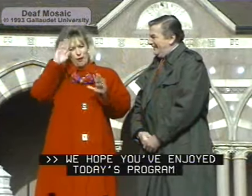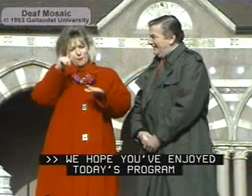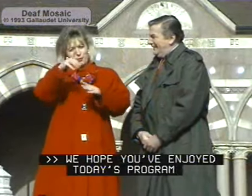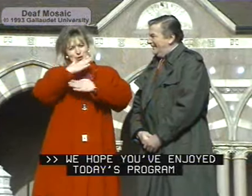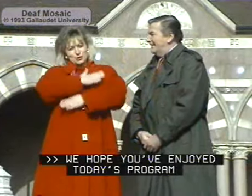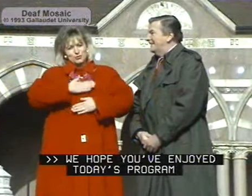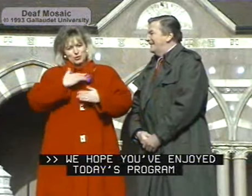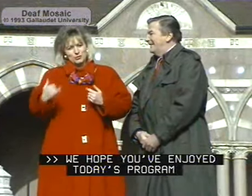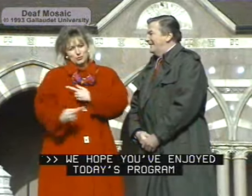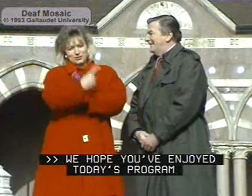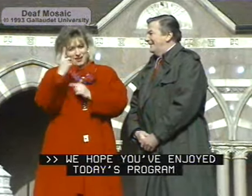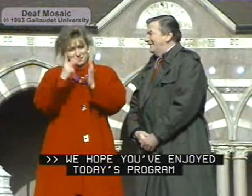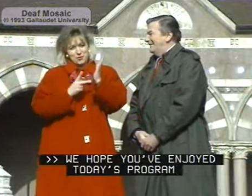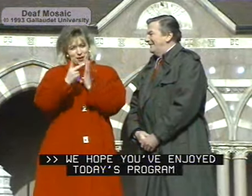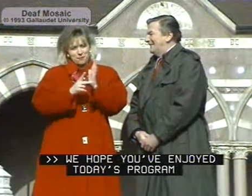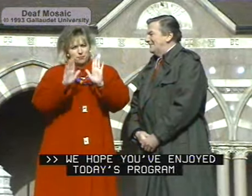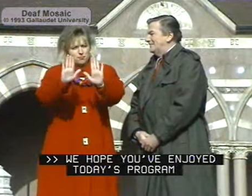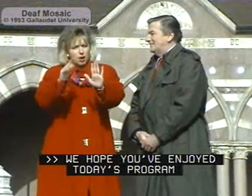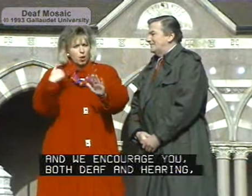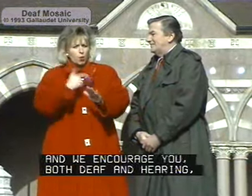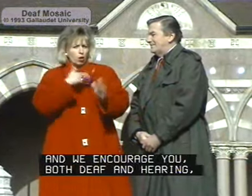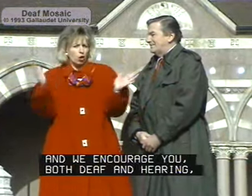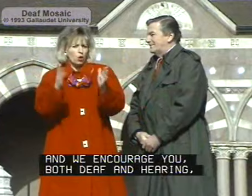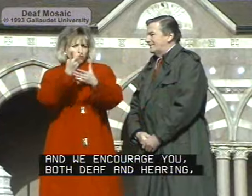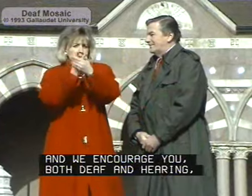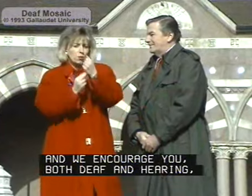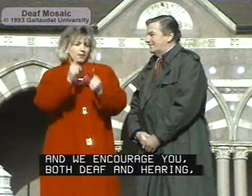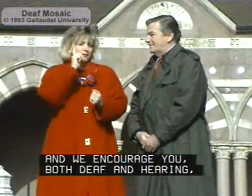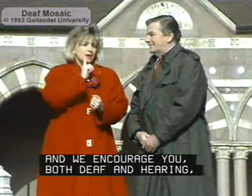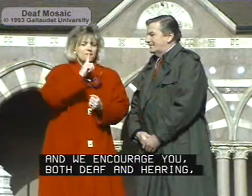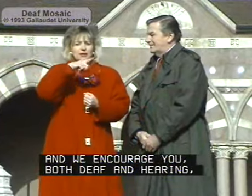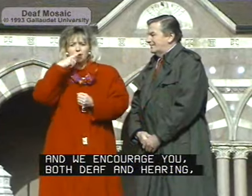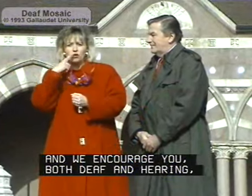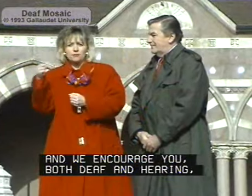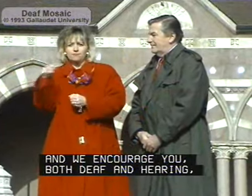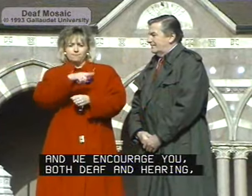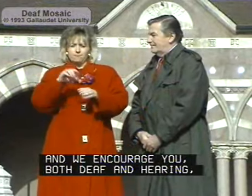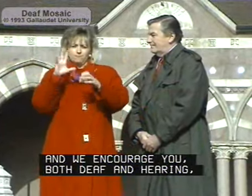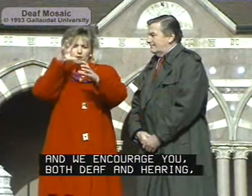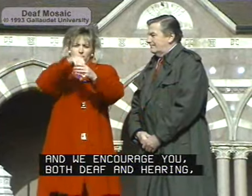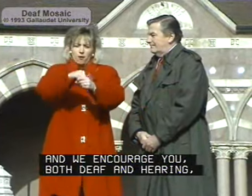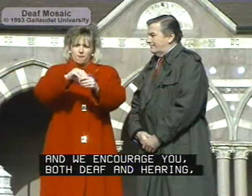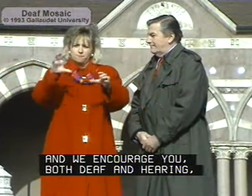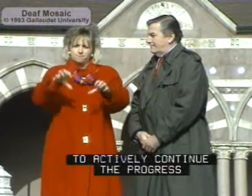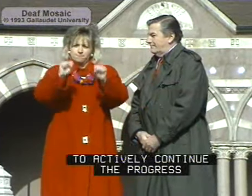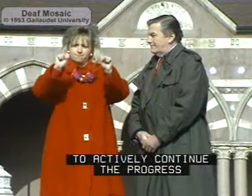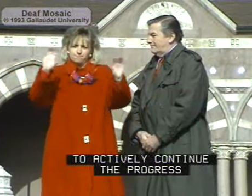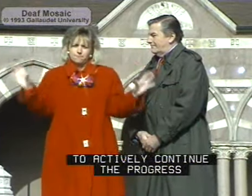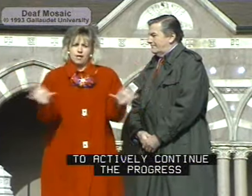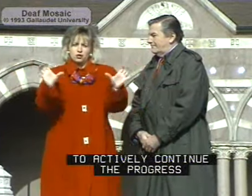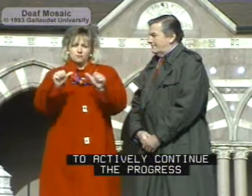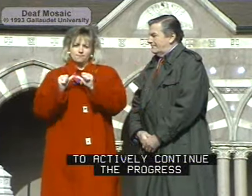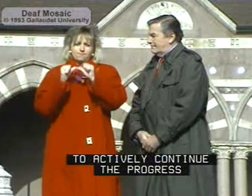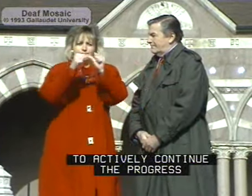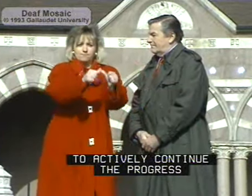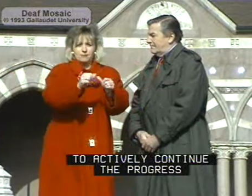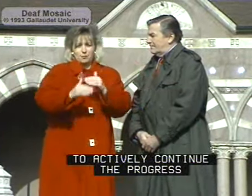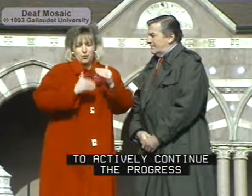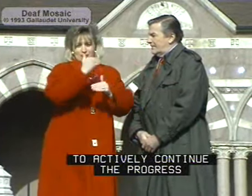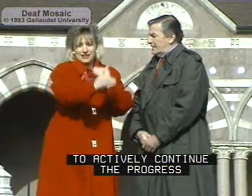We hope you've enjoyed today's program, and we encourage you, both deaf and hearing, to actively continue the progress